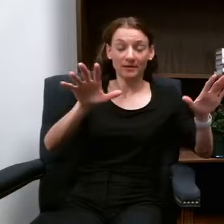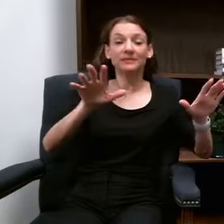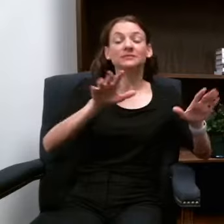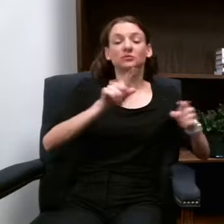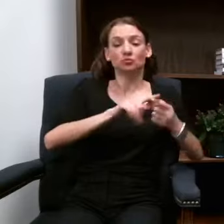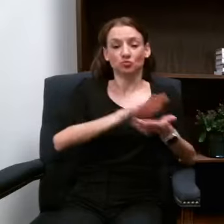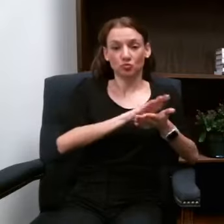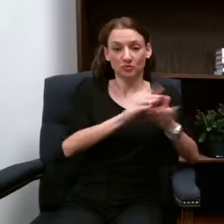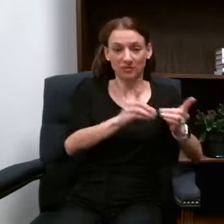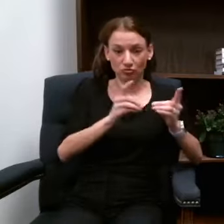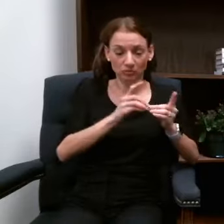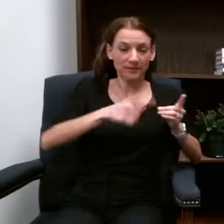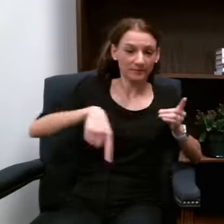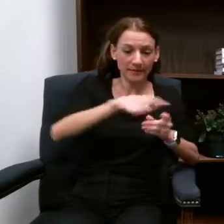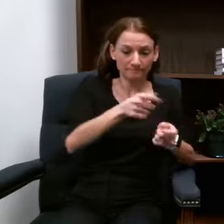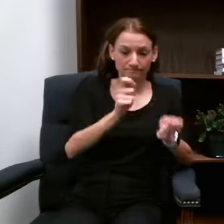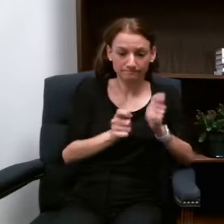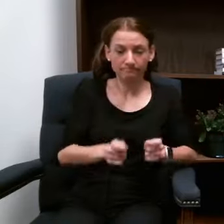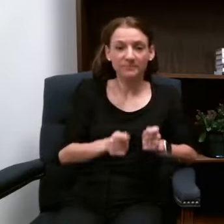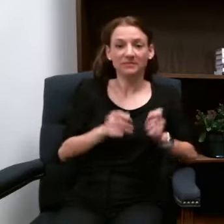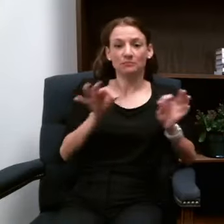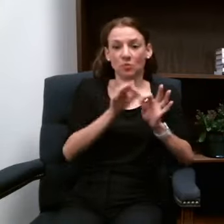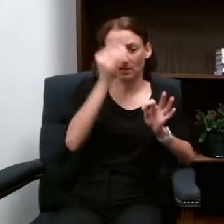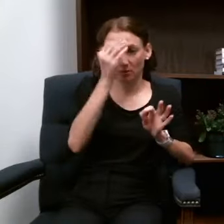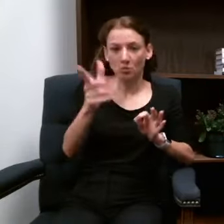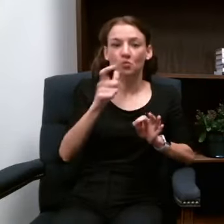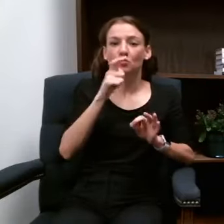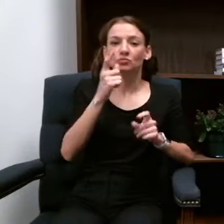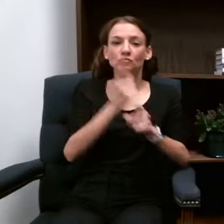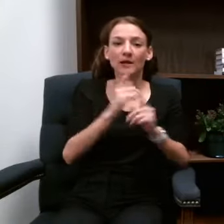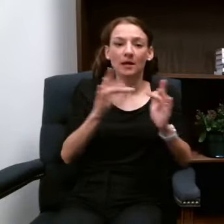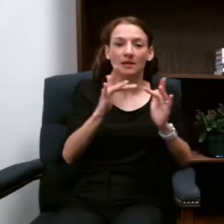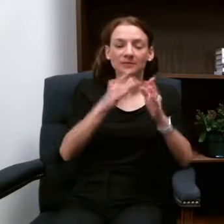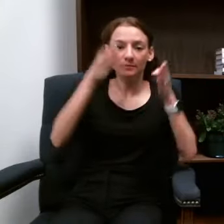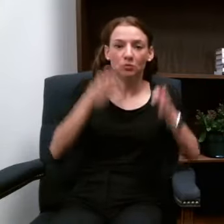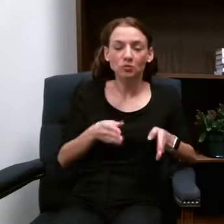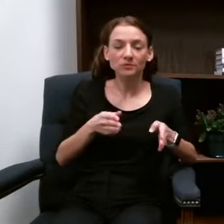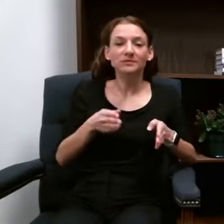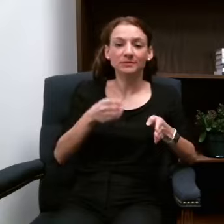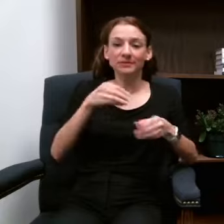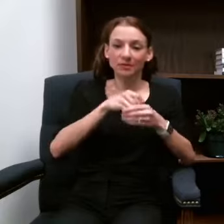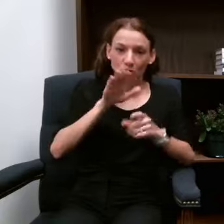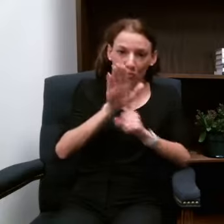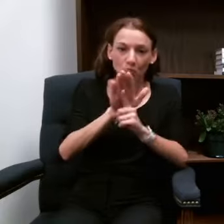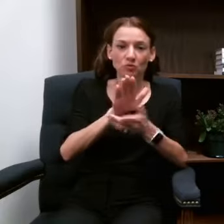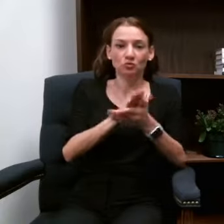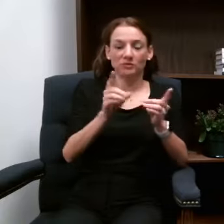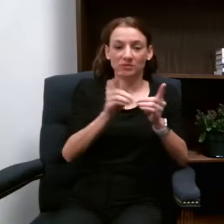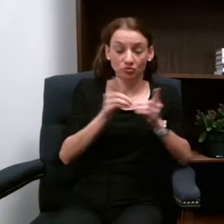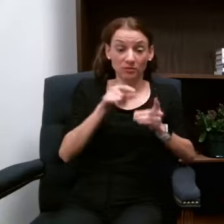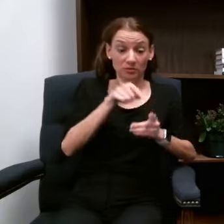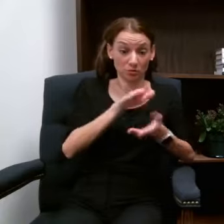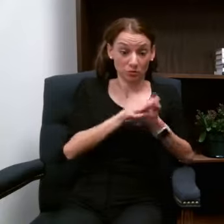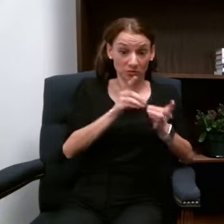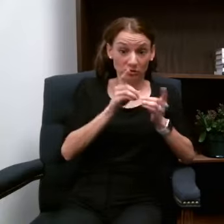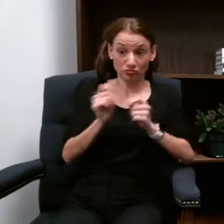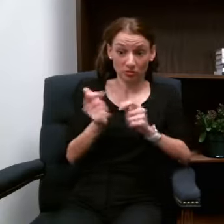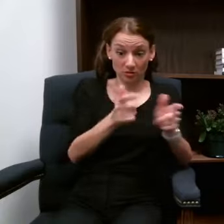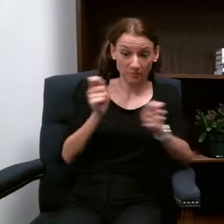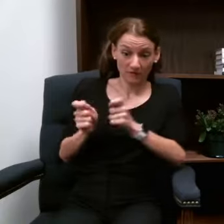it to let you know who in that school district you may contact, and then the school will send it out to